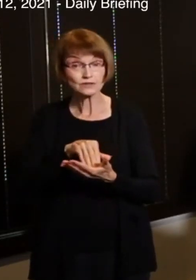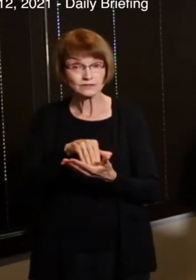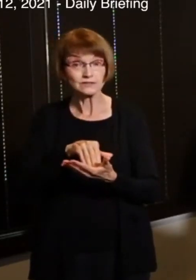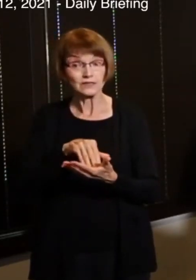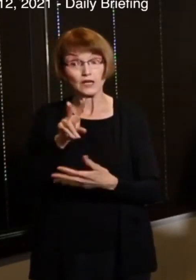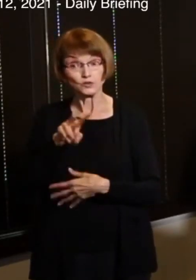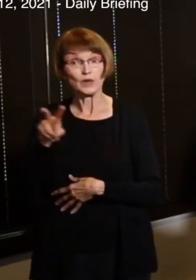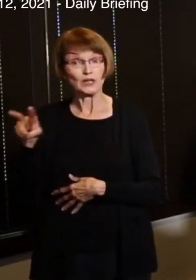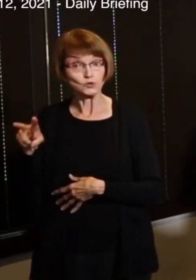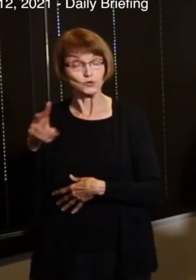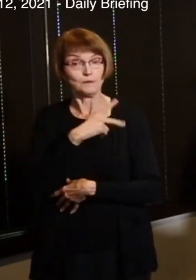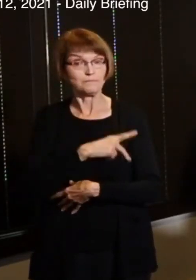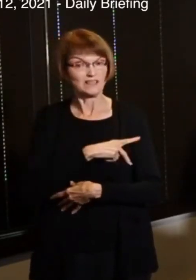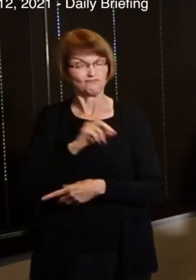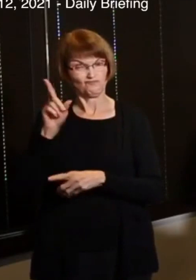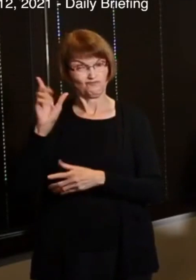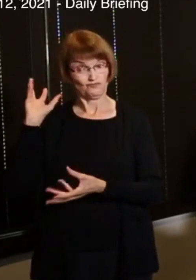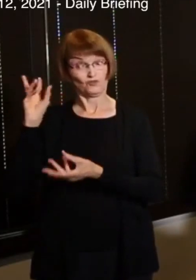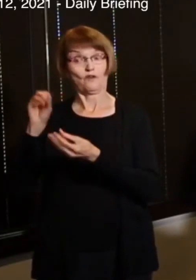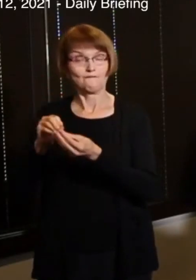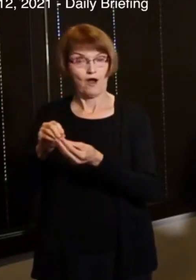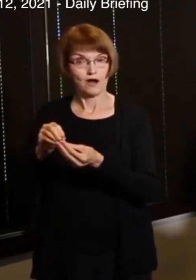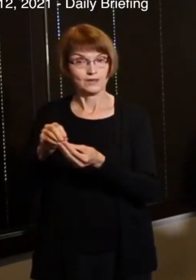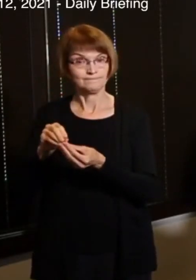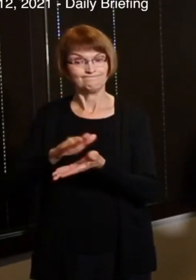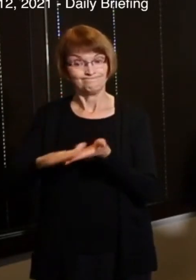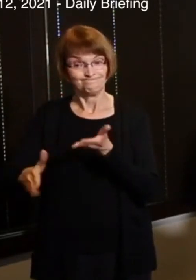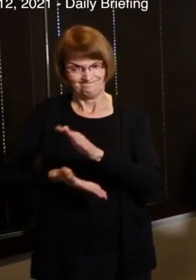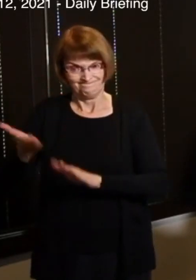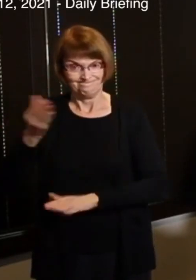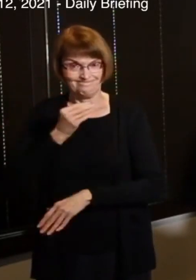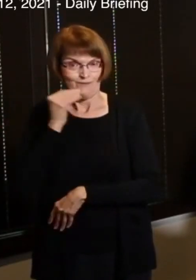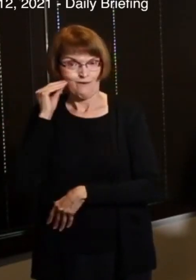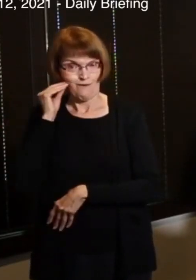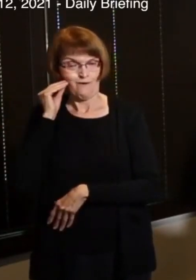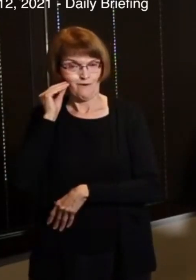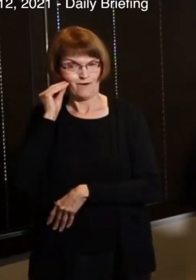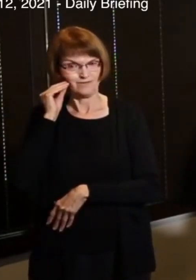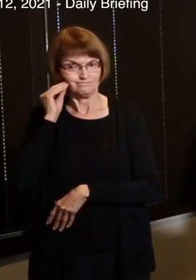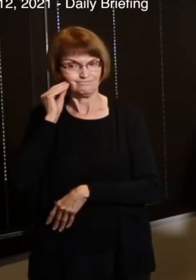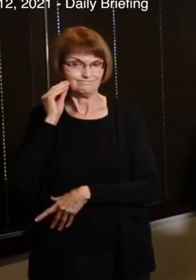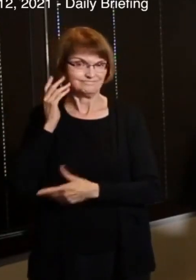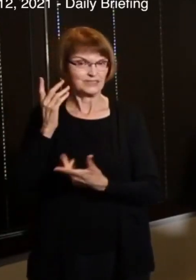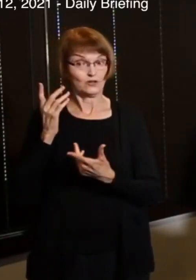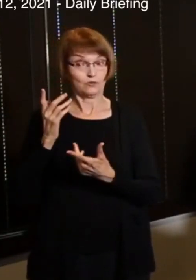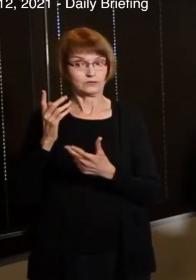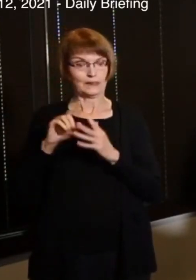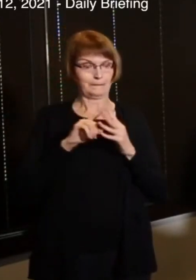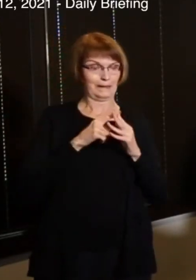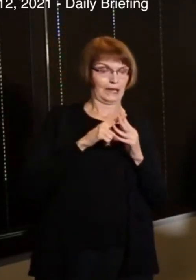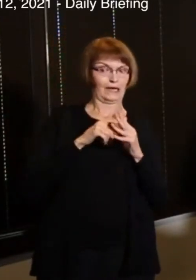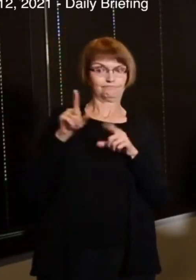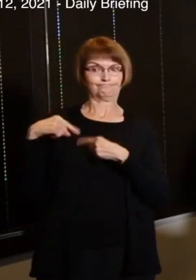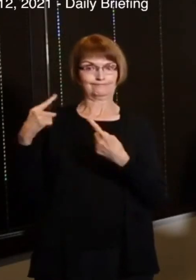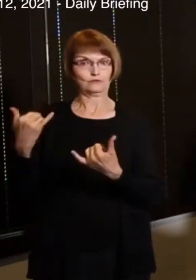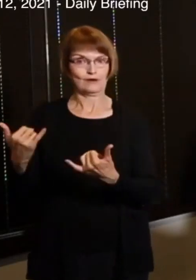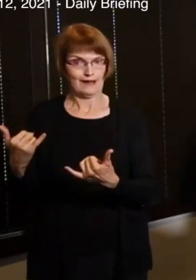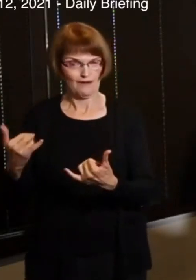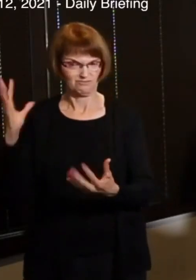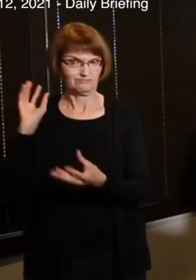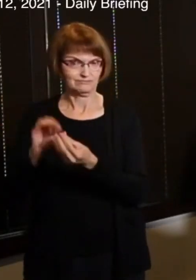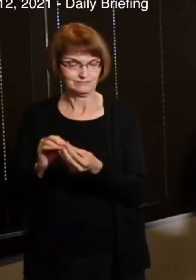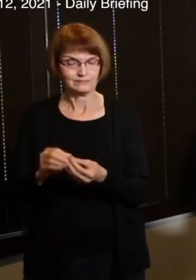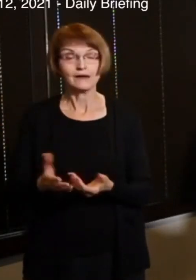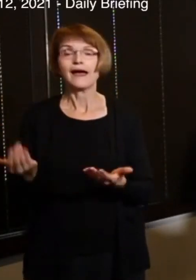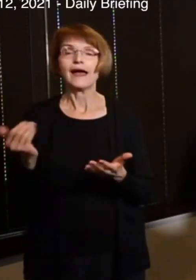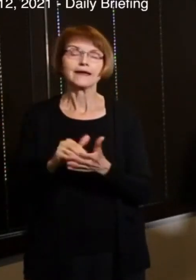22,022 patients have been discharged from our task force hospitals since the beginning of the pandemic. And again, just a